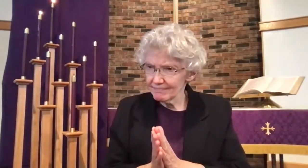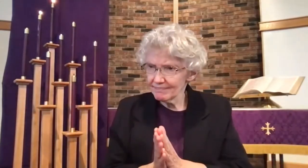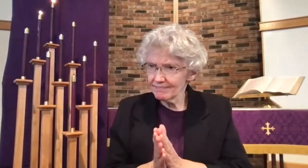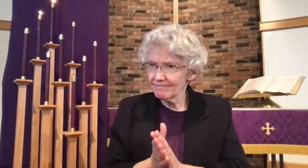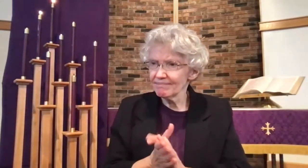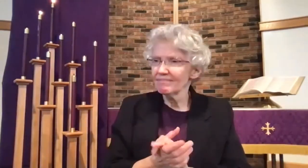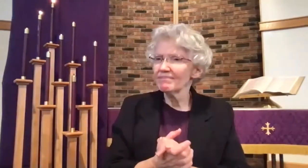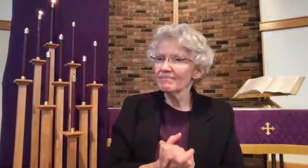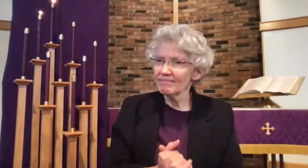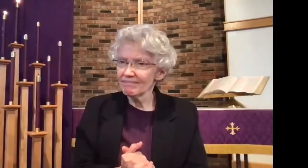Amen.